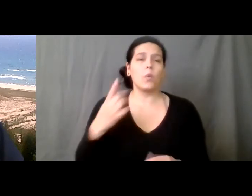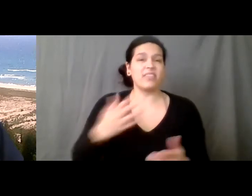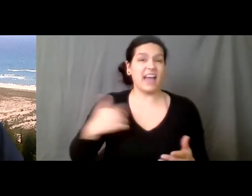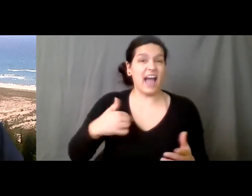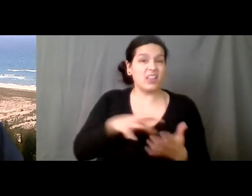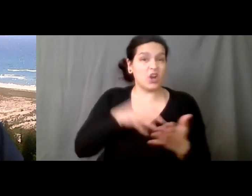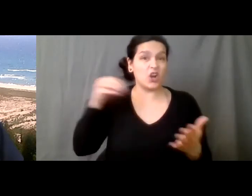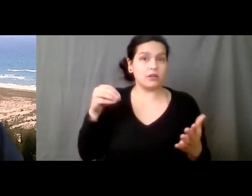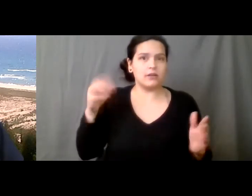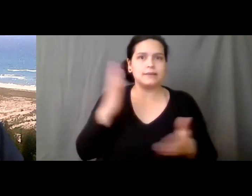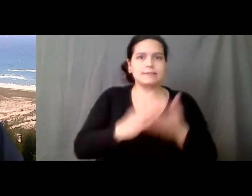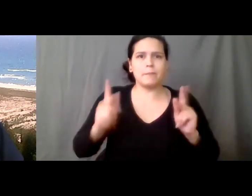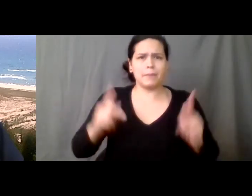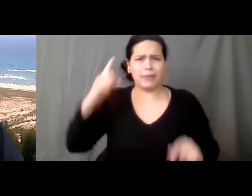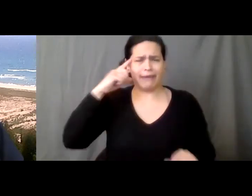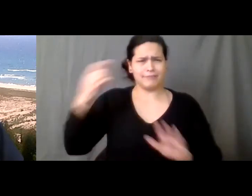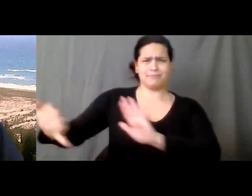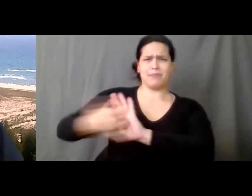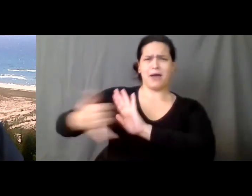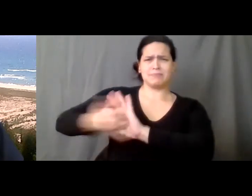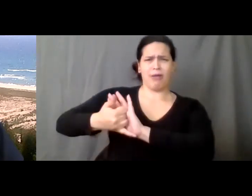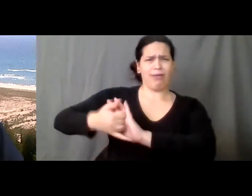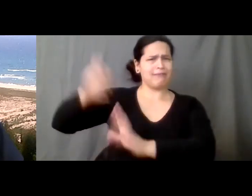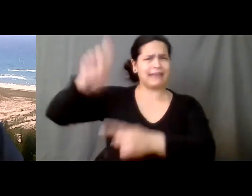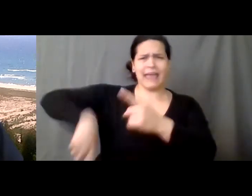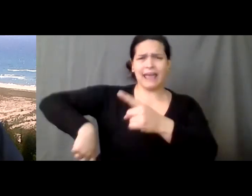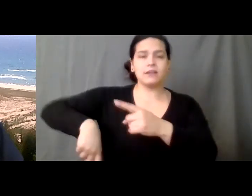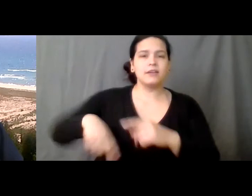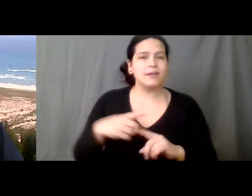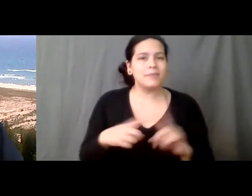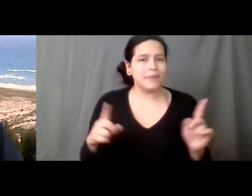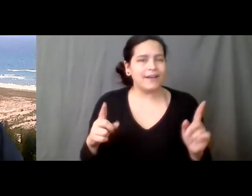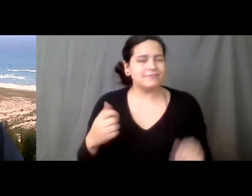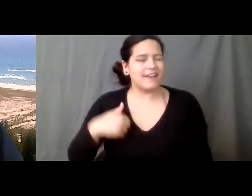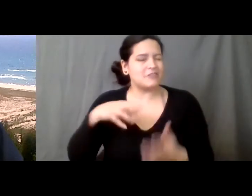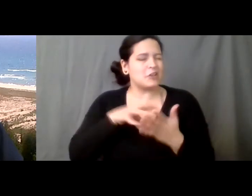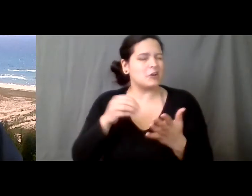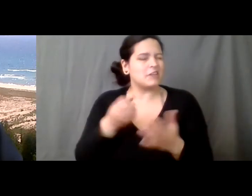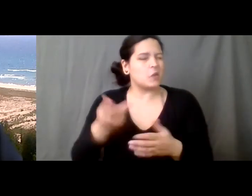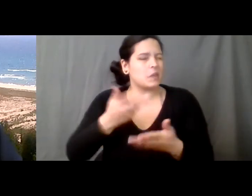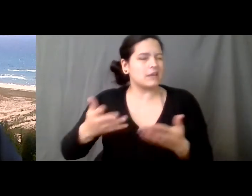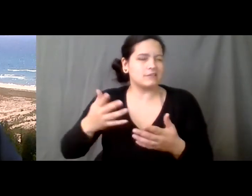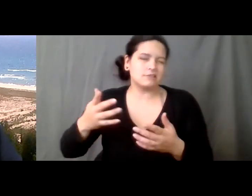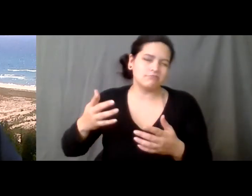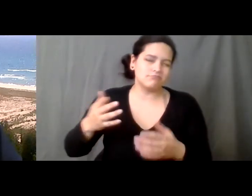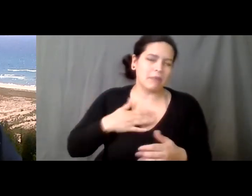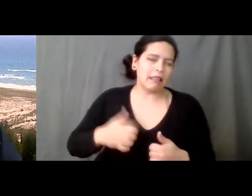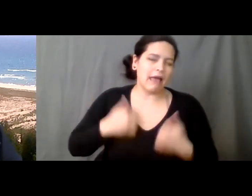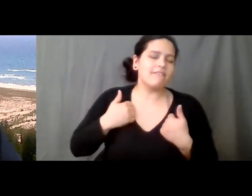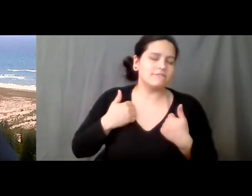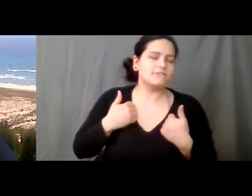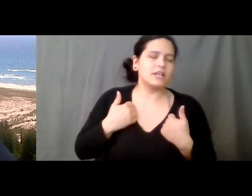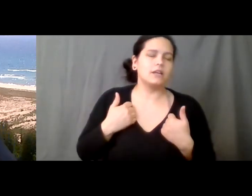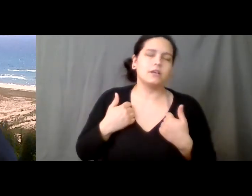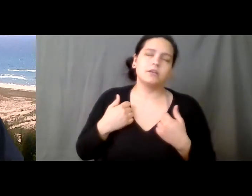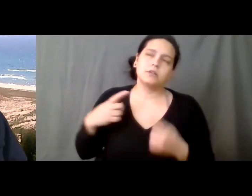be impossible to do those. But I learned a few things in my life in the politics that are, you know, working.